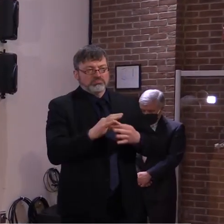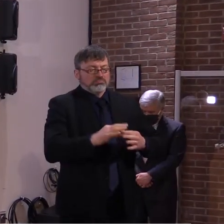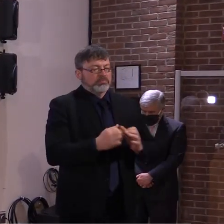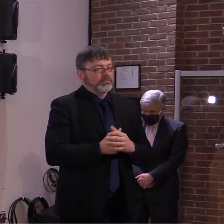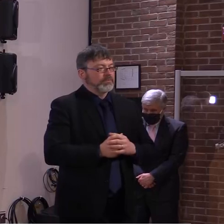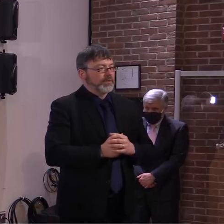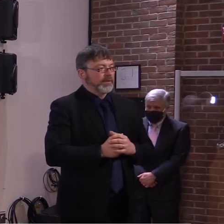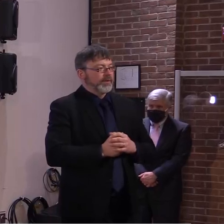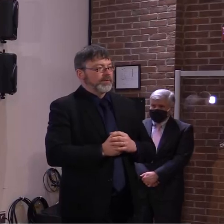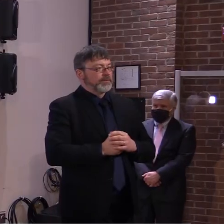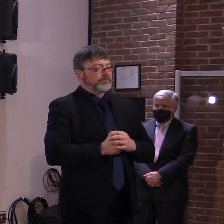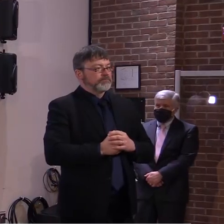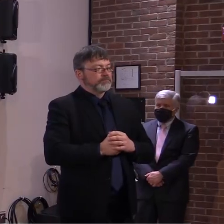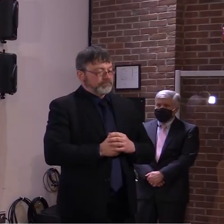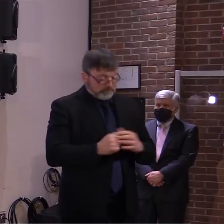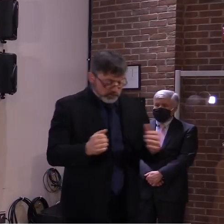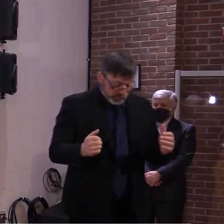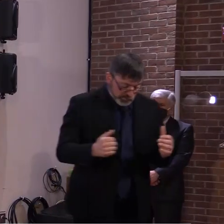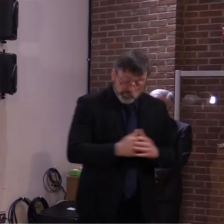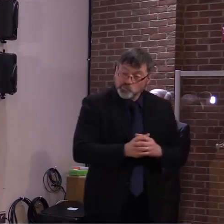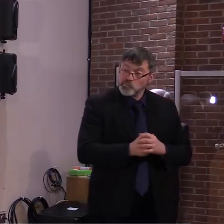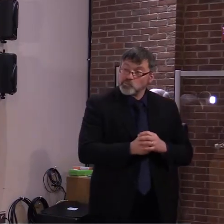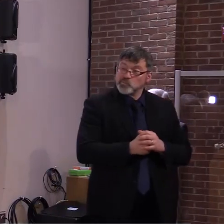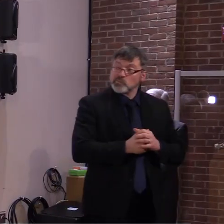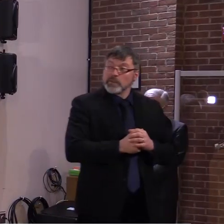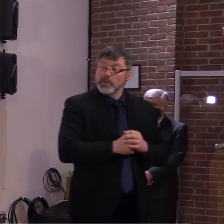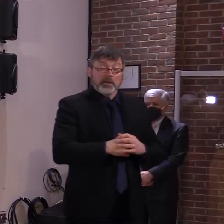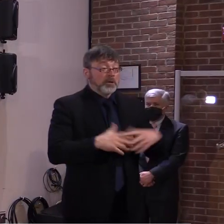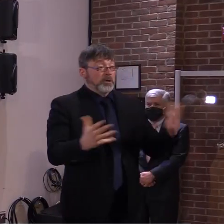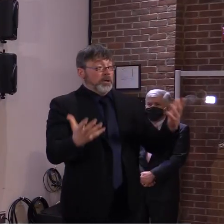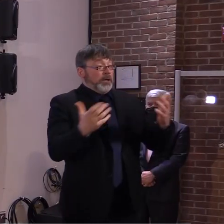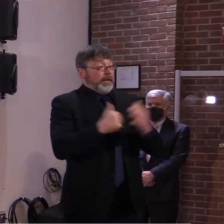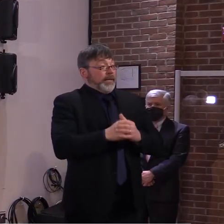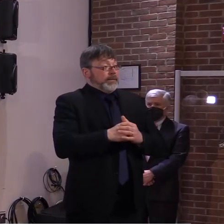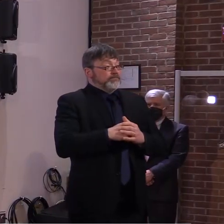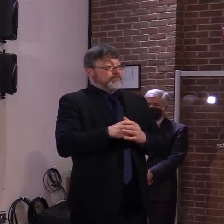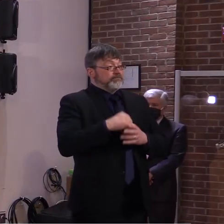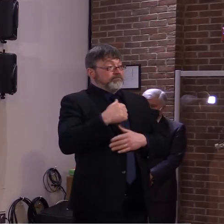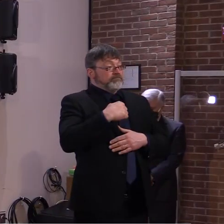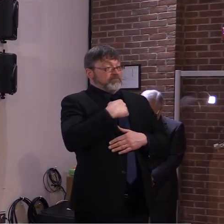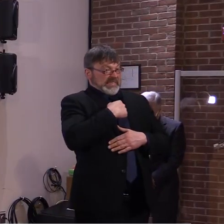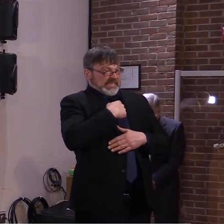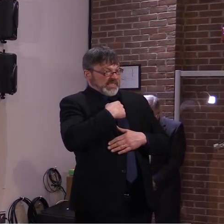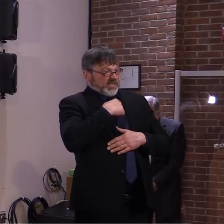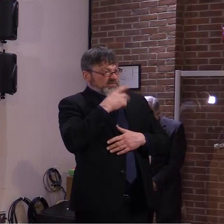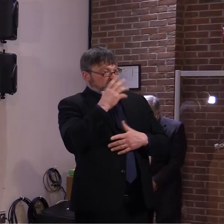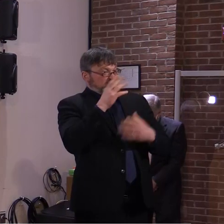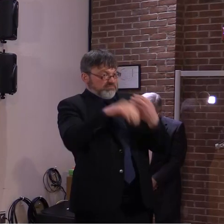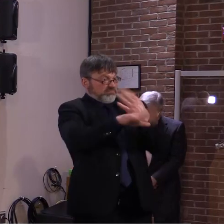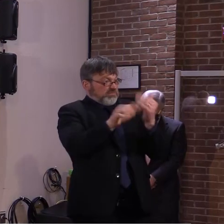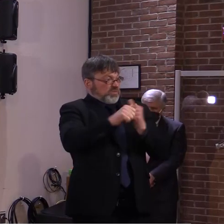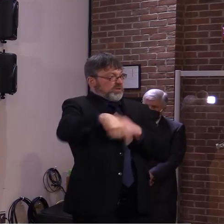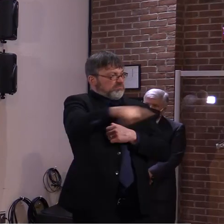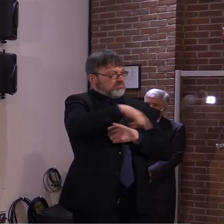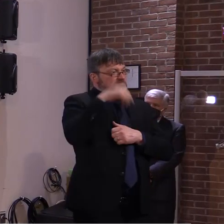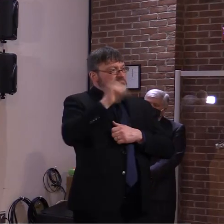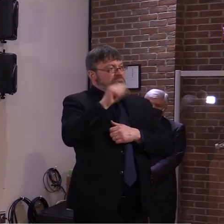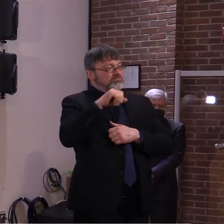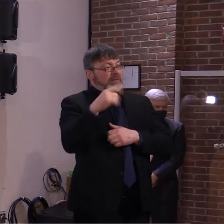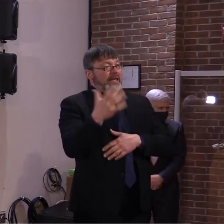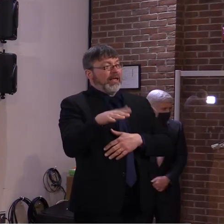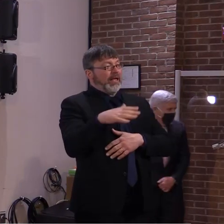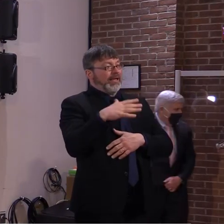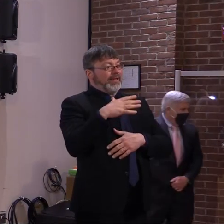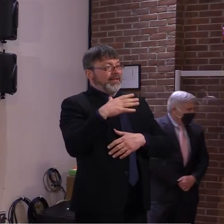So I have to answer that because I was present along with some other members of my health department staff